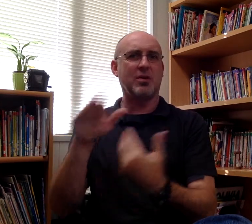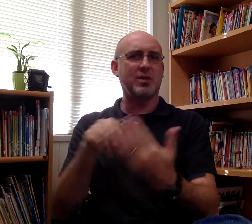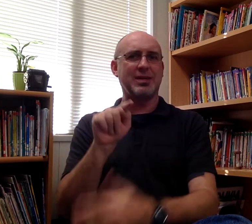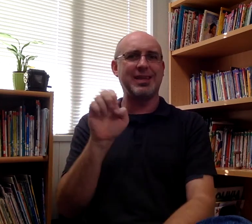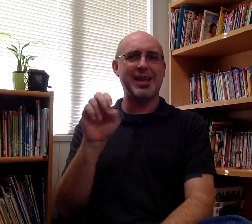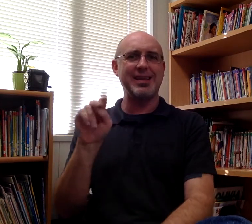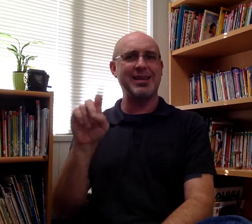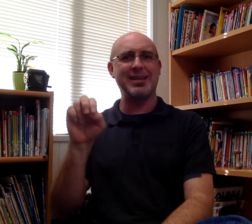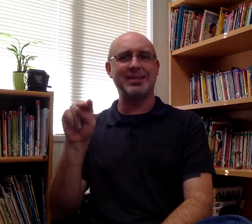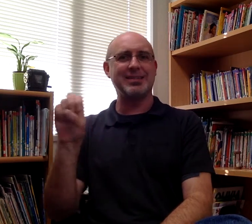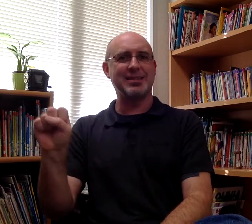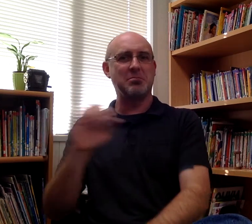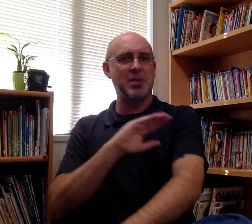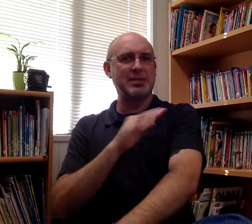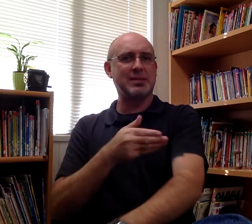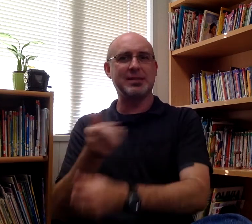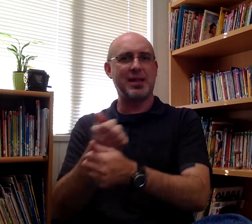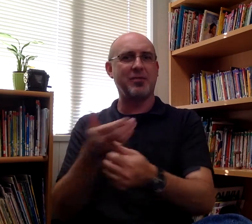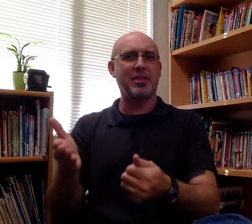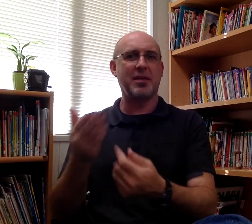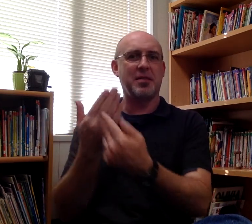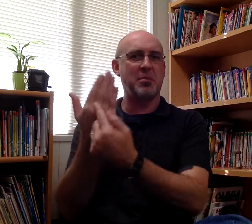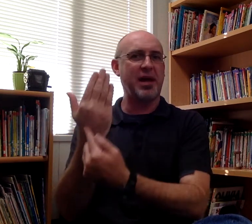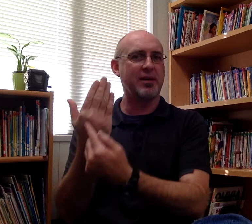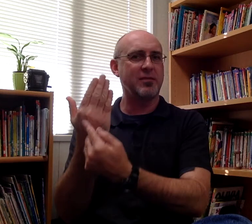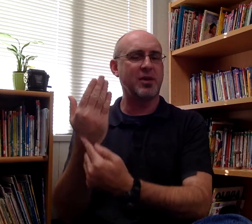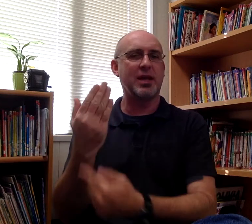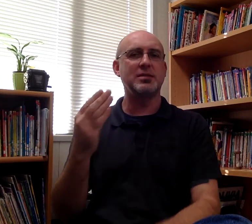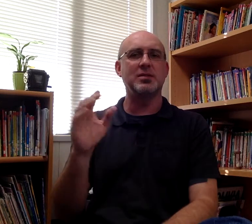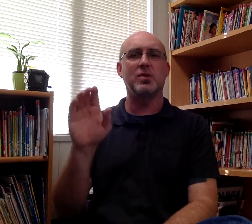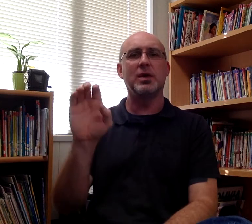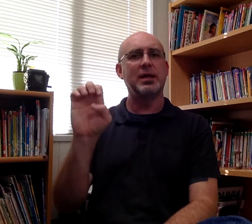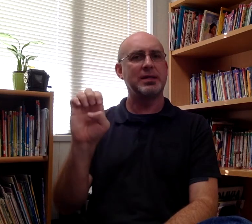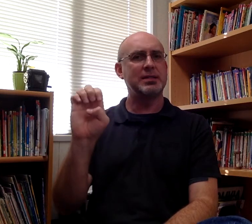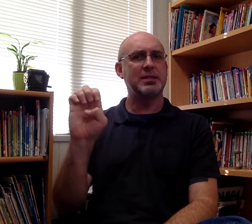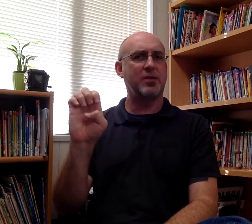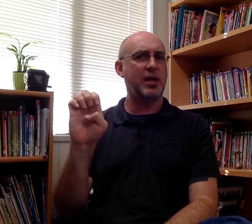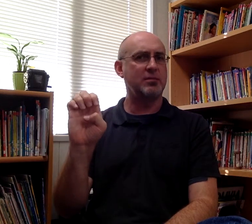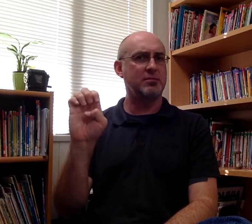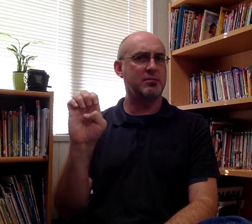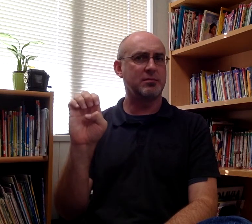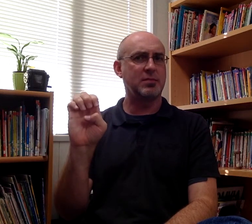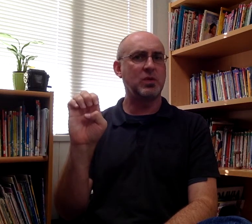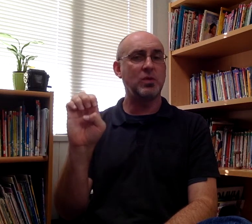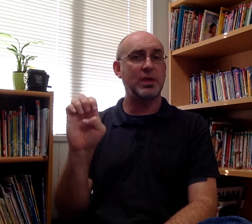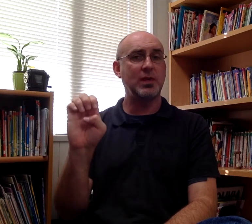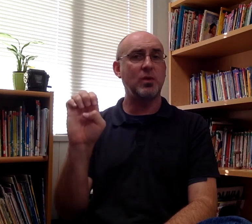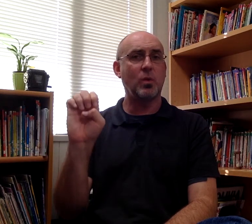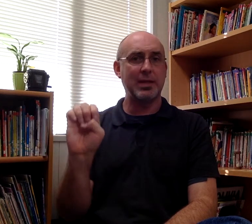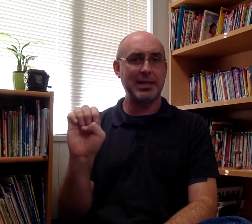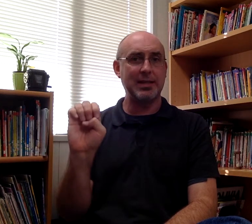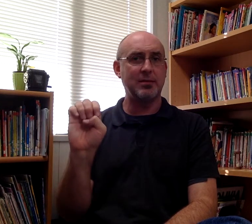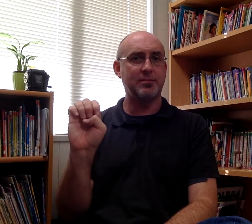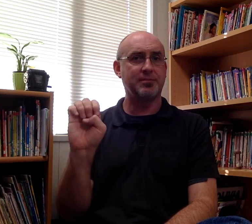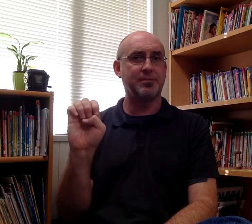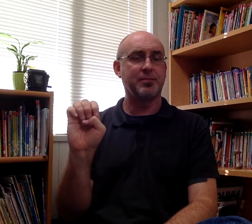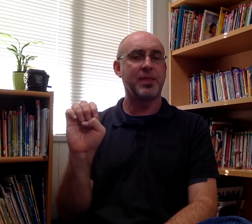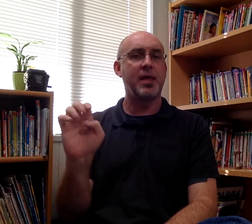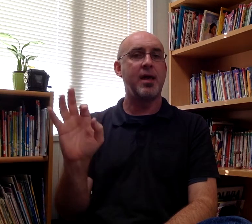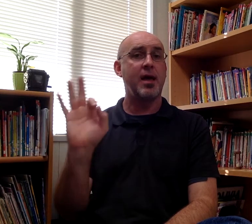the tendons and muscles and everything on the back of your hand, so this is fine. You can do E or E.